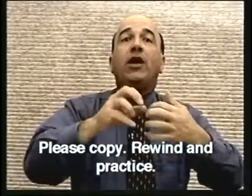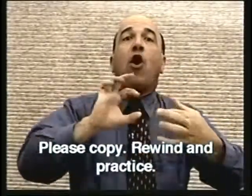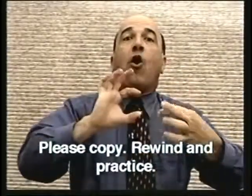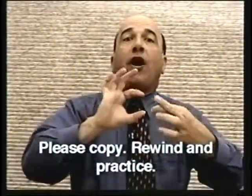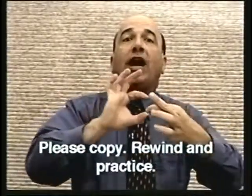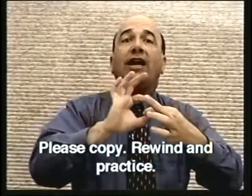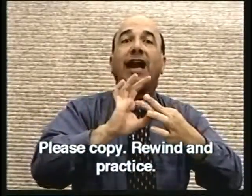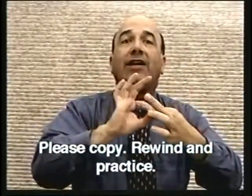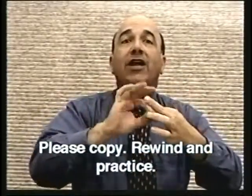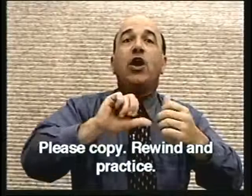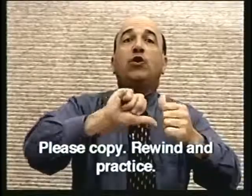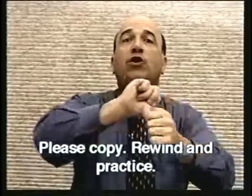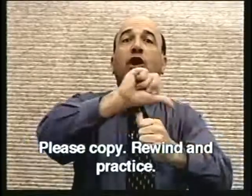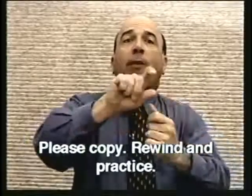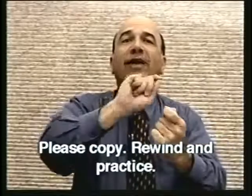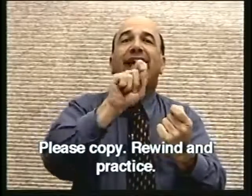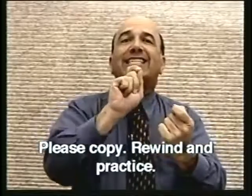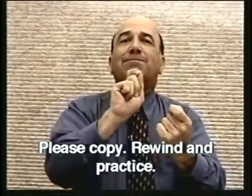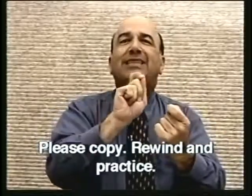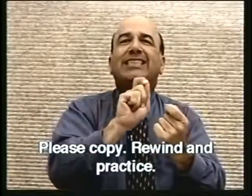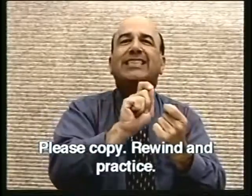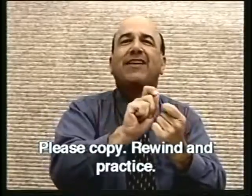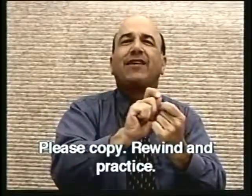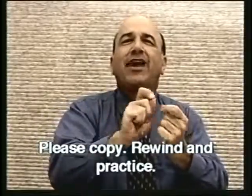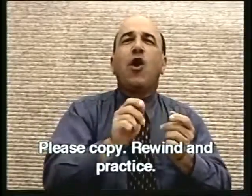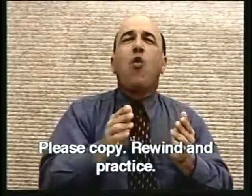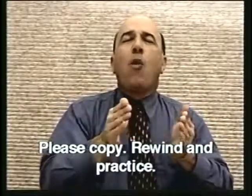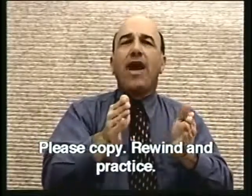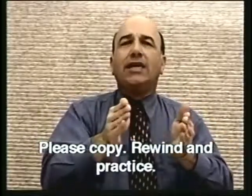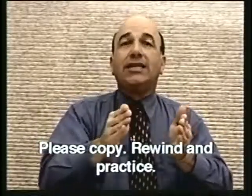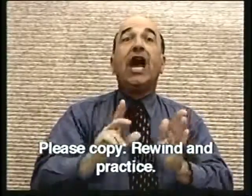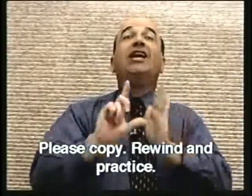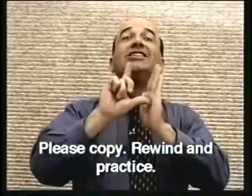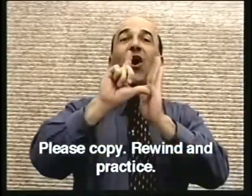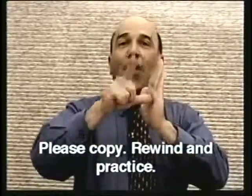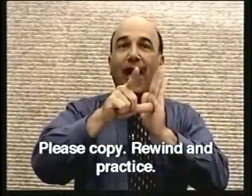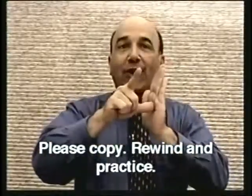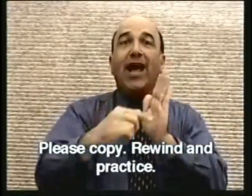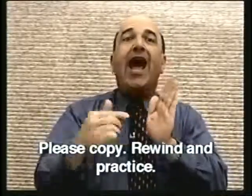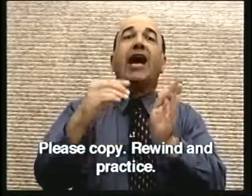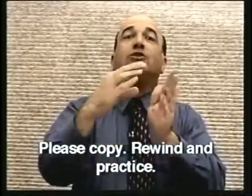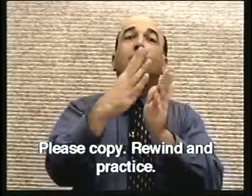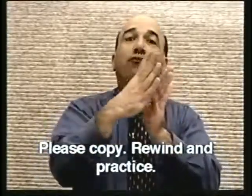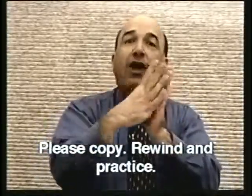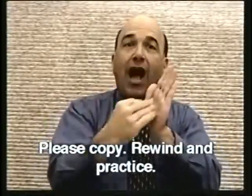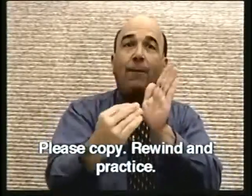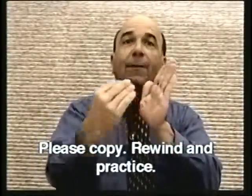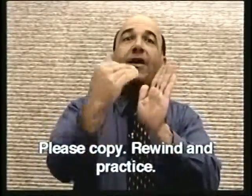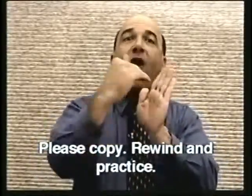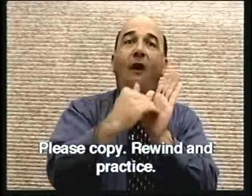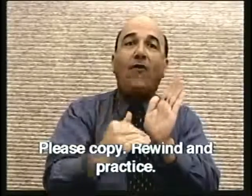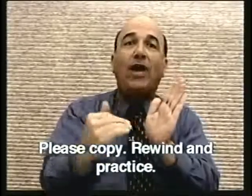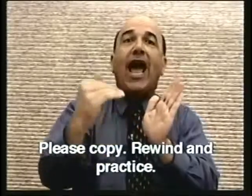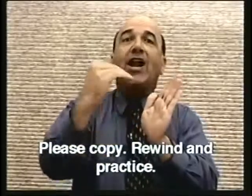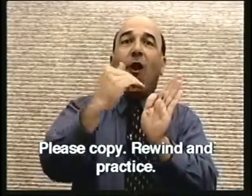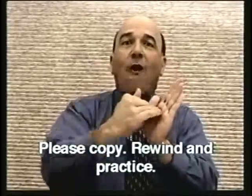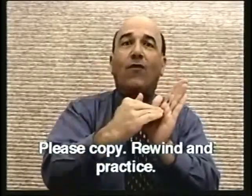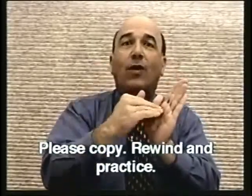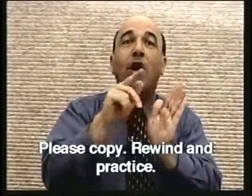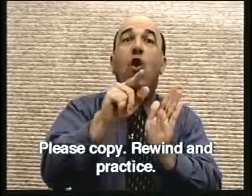or connected to each other in specific ways. So later, as you copy me over and over,